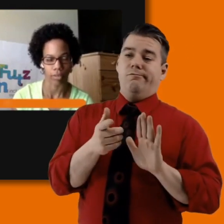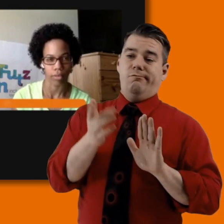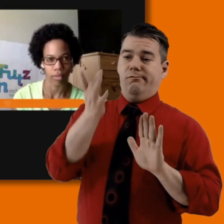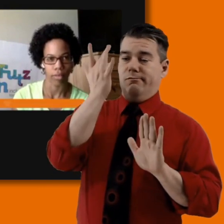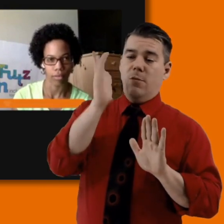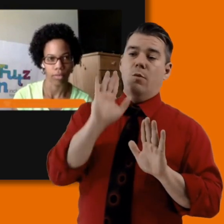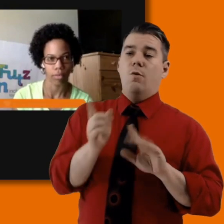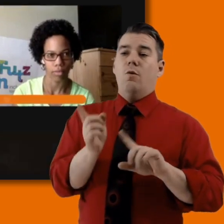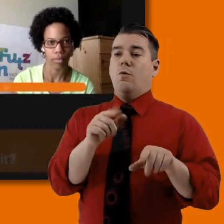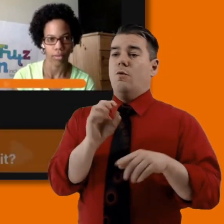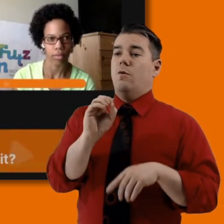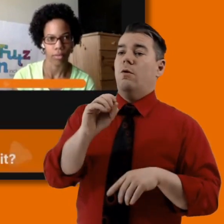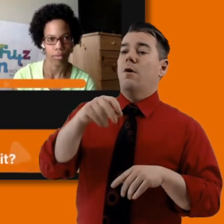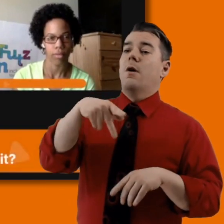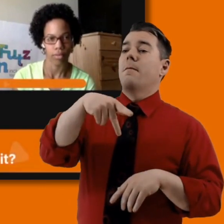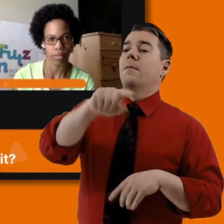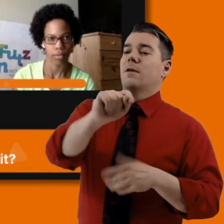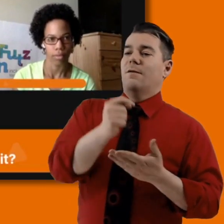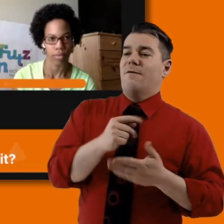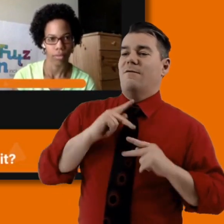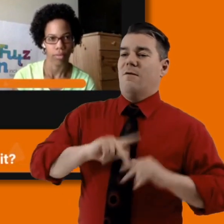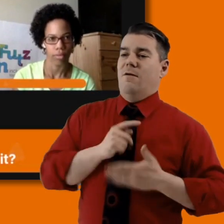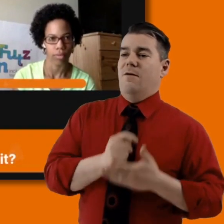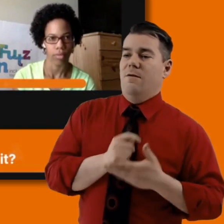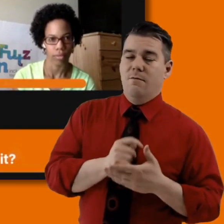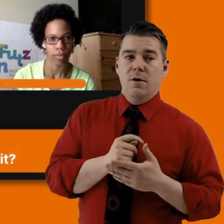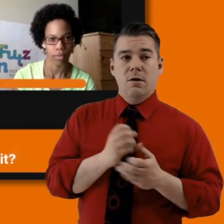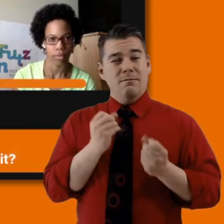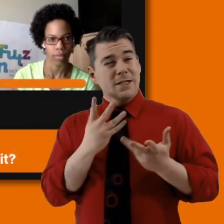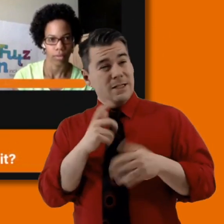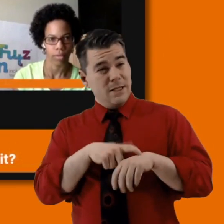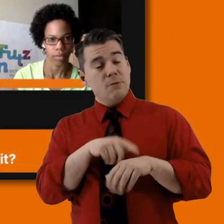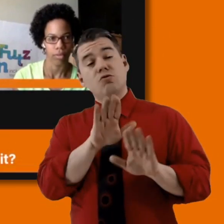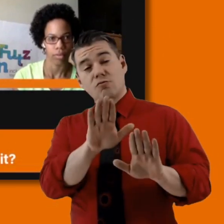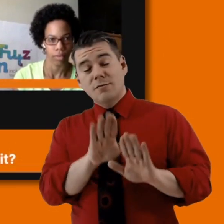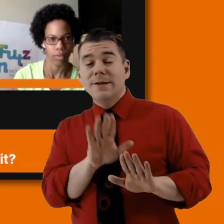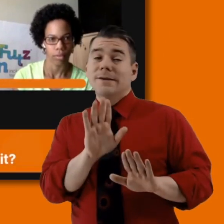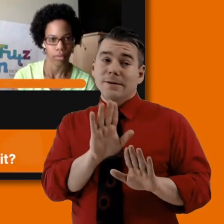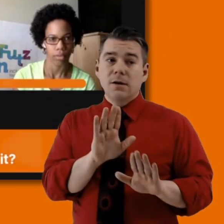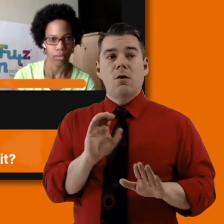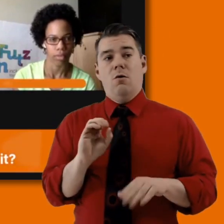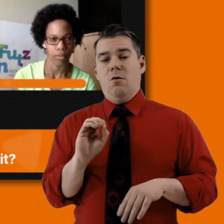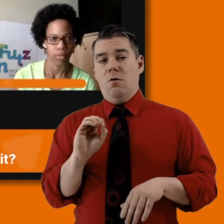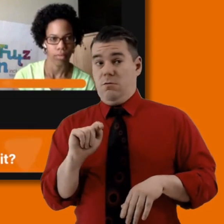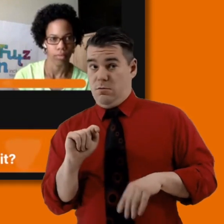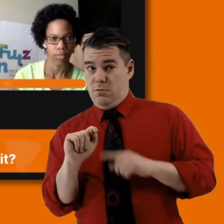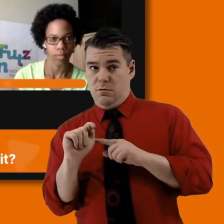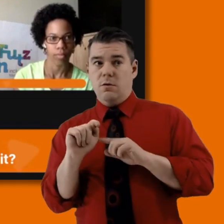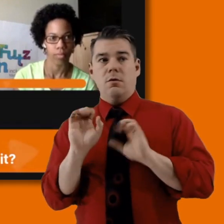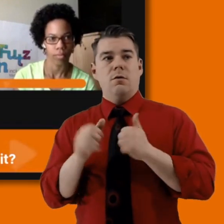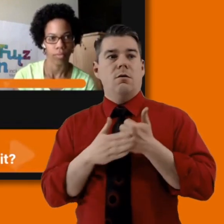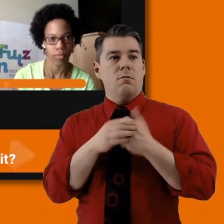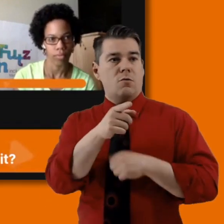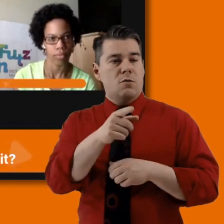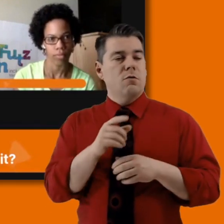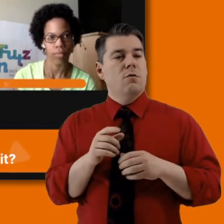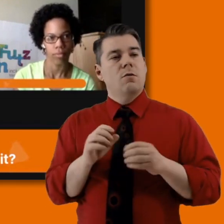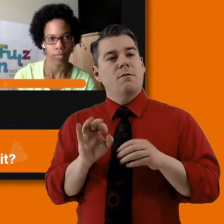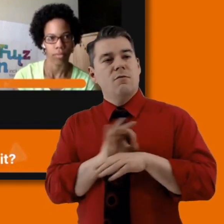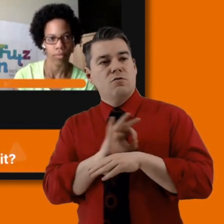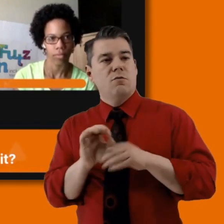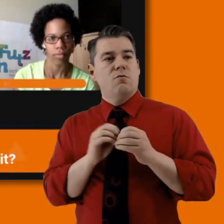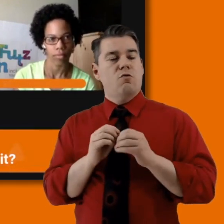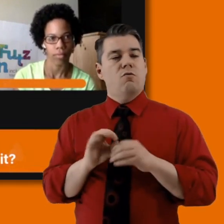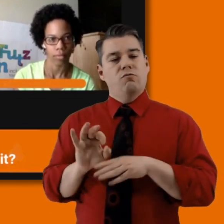going to send you to physical therapy. And a lot of times that's really great, but OT can also help you facilitate more of a functional